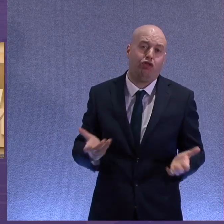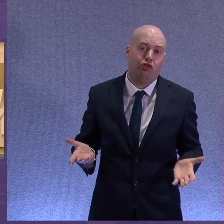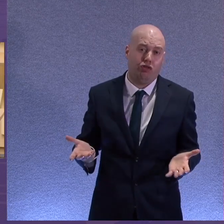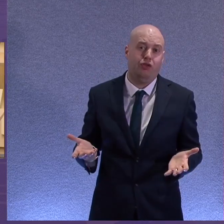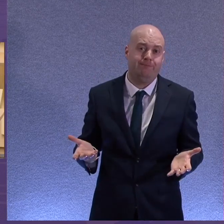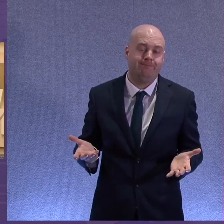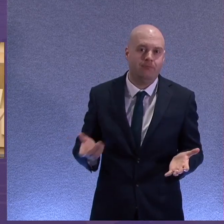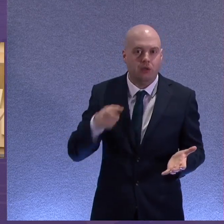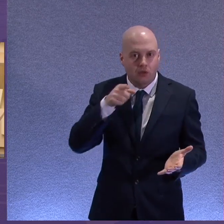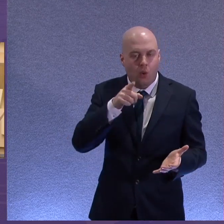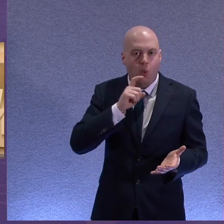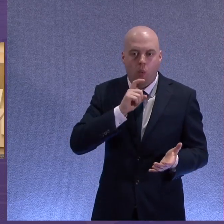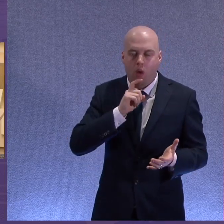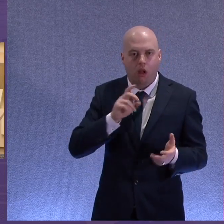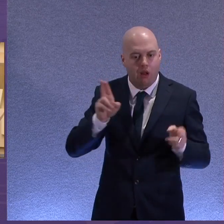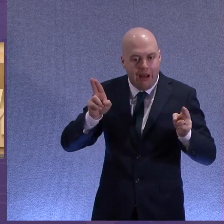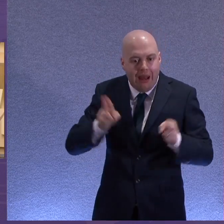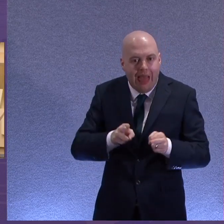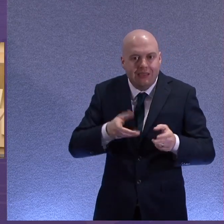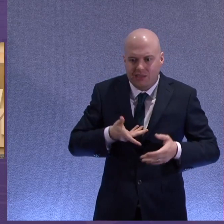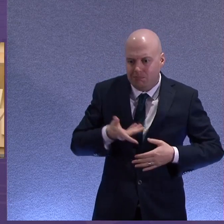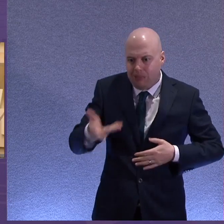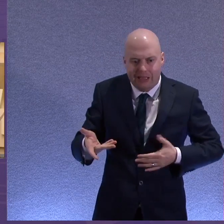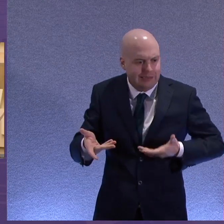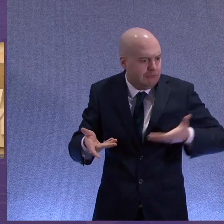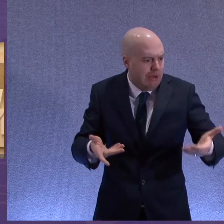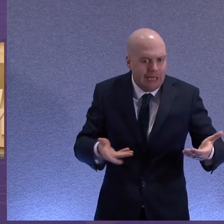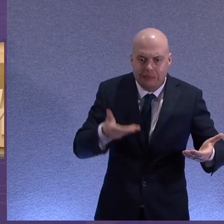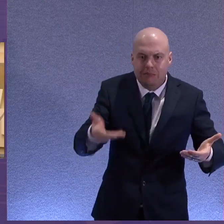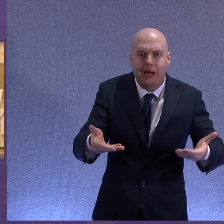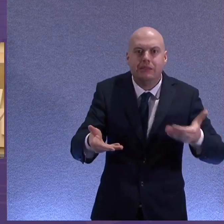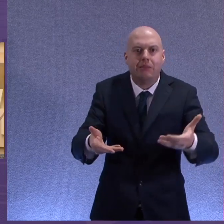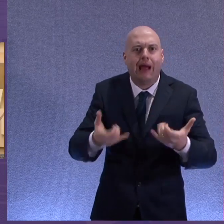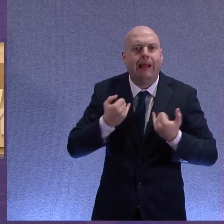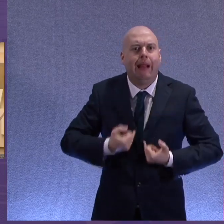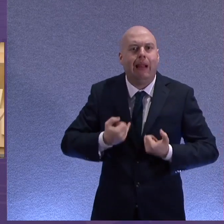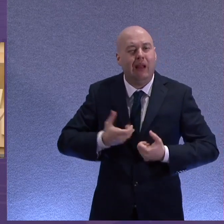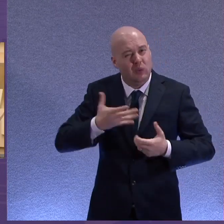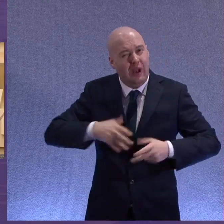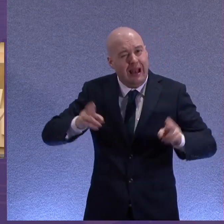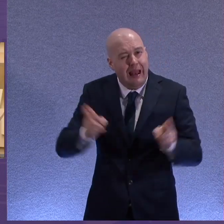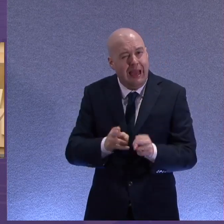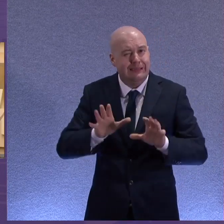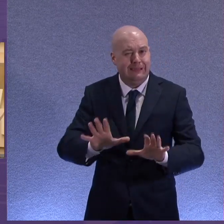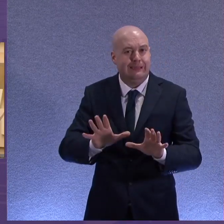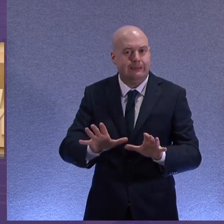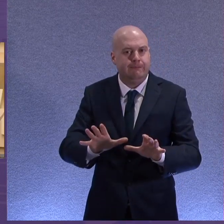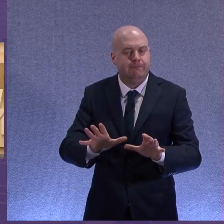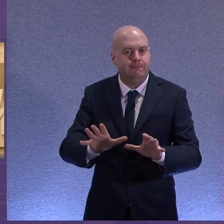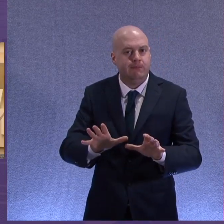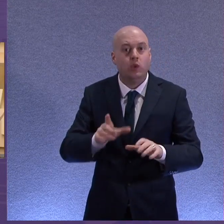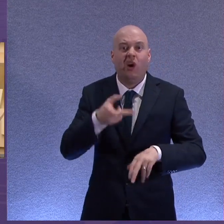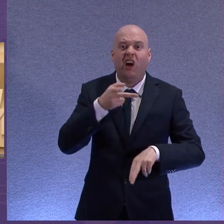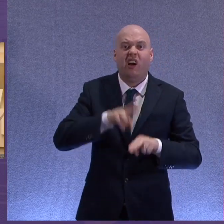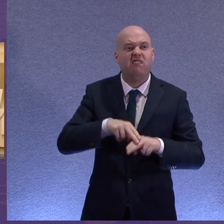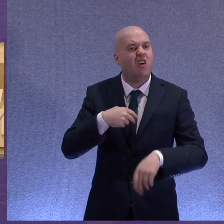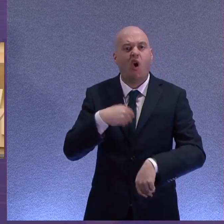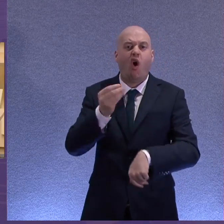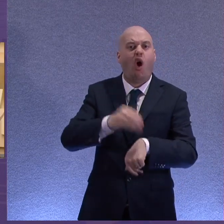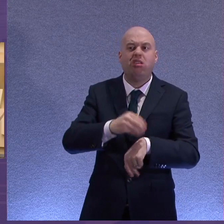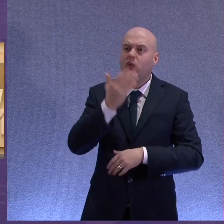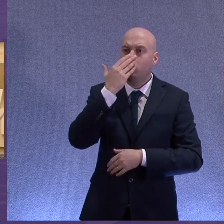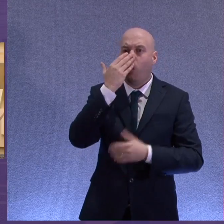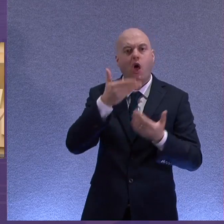the spread of the virus not to have large numbers of children congregating together. So we defeat the purpose of that if we then have large numbers of children